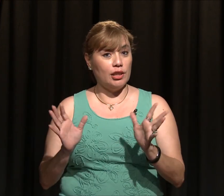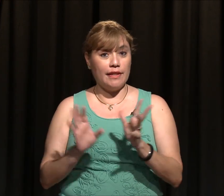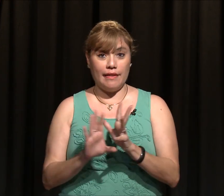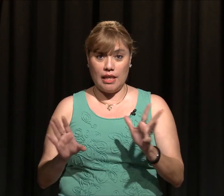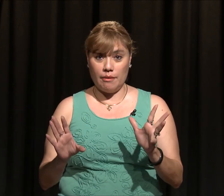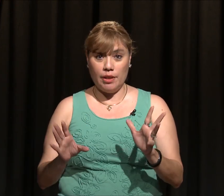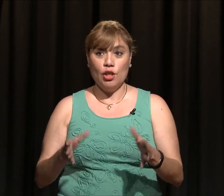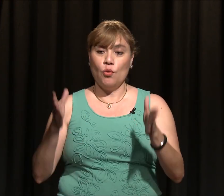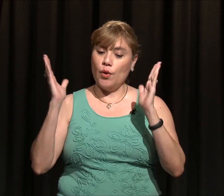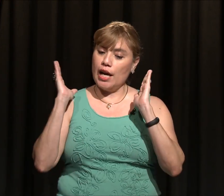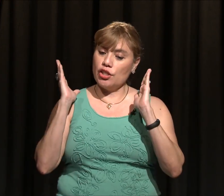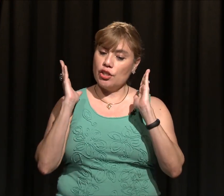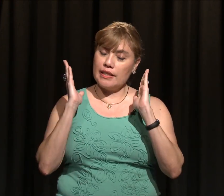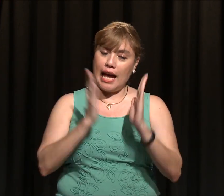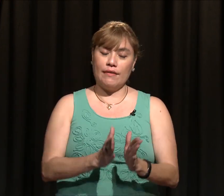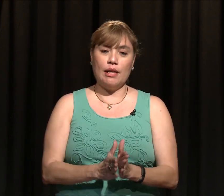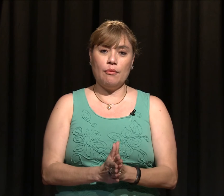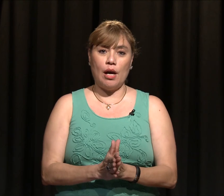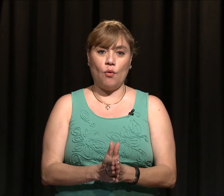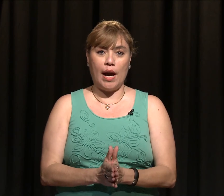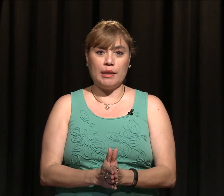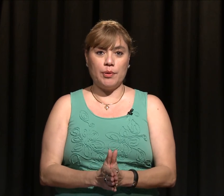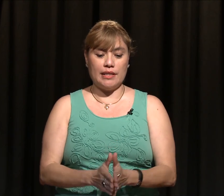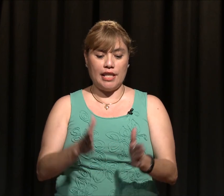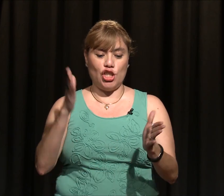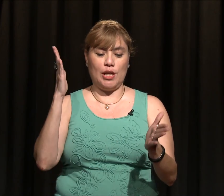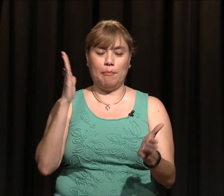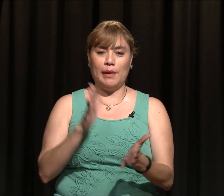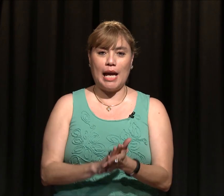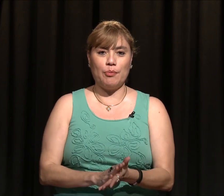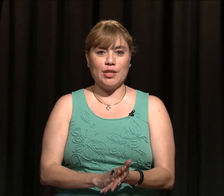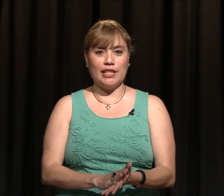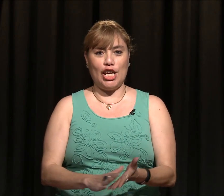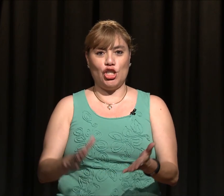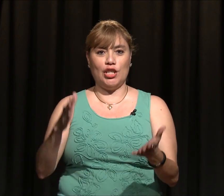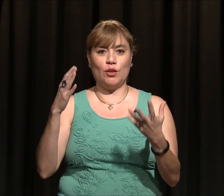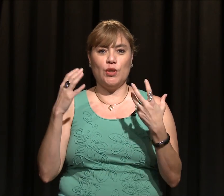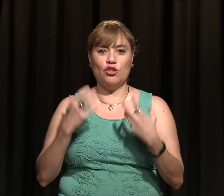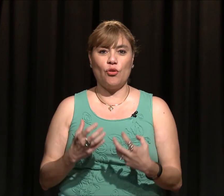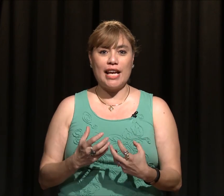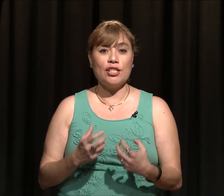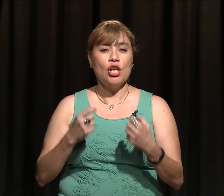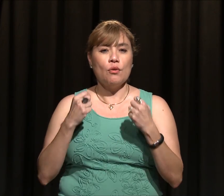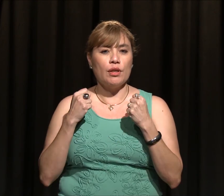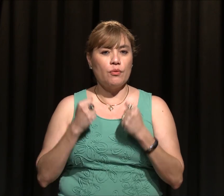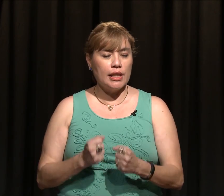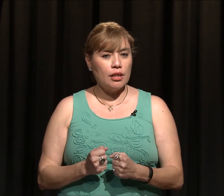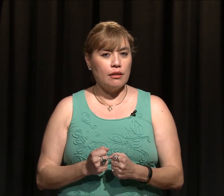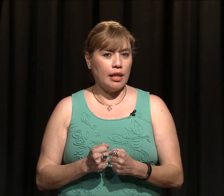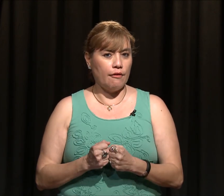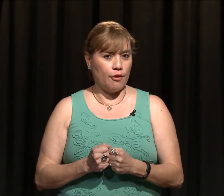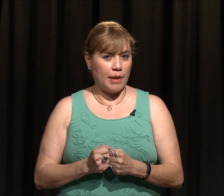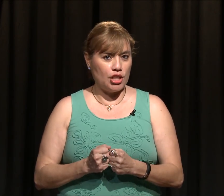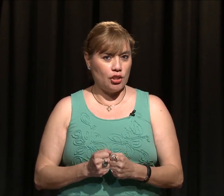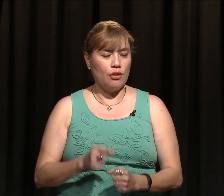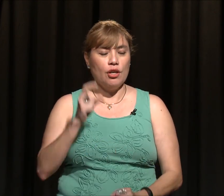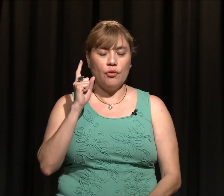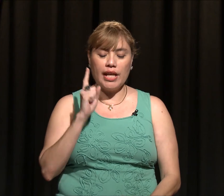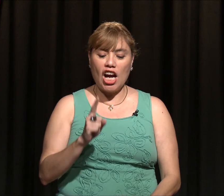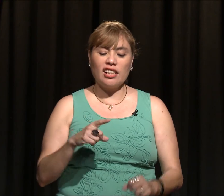theme. We are just having a white presentation, a blank presentation that we dress with really good information, regardless